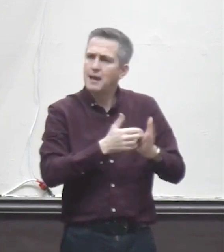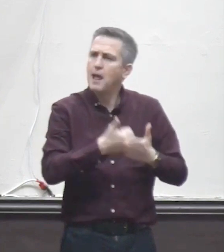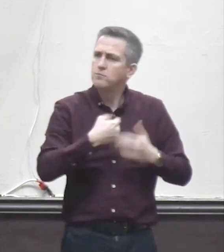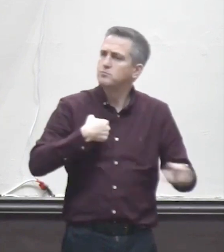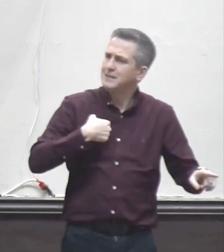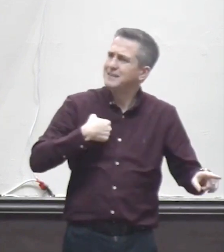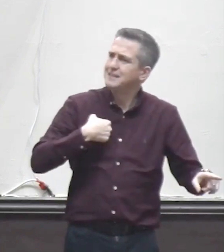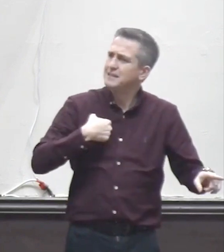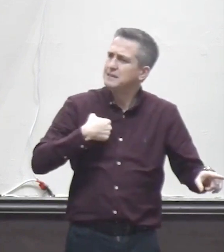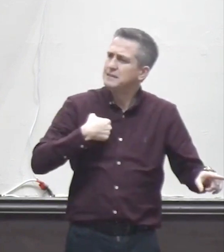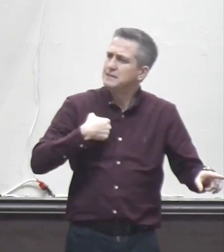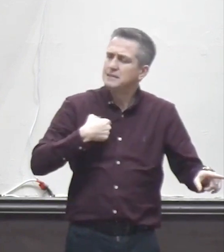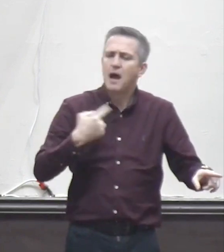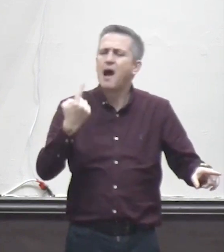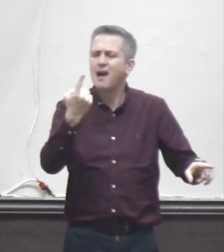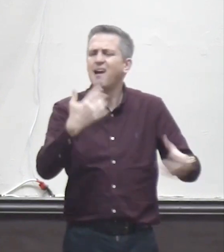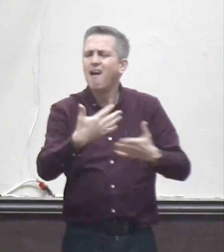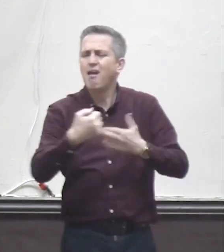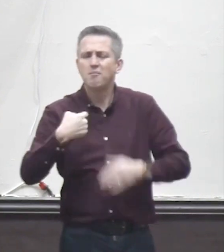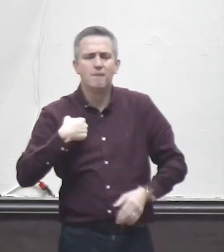The stuff like this, or yeah, Ali, help me.